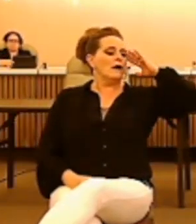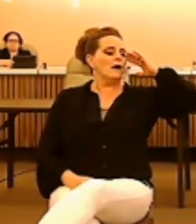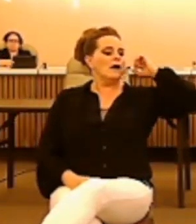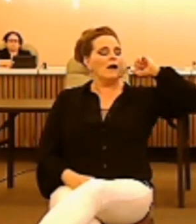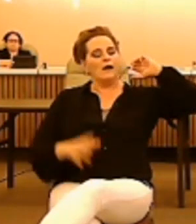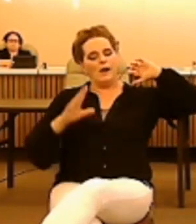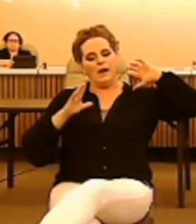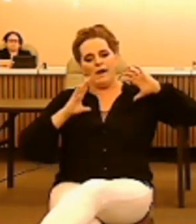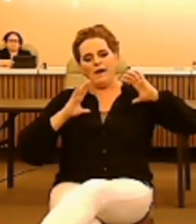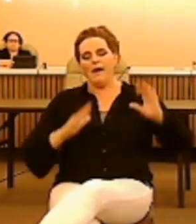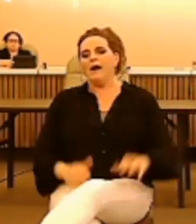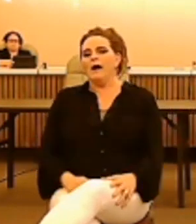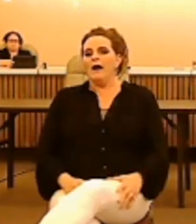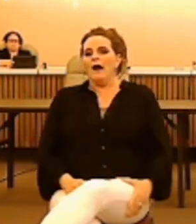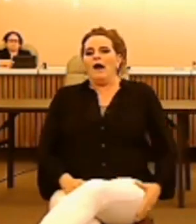Okay.